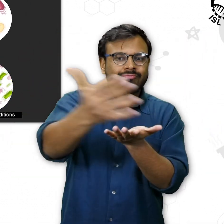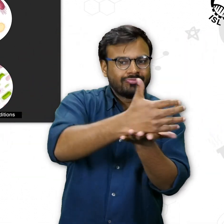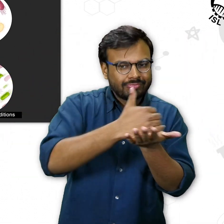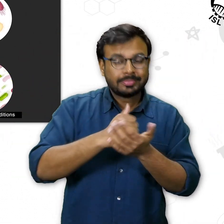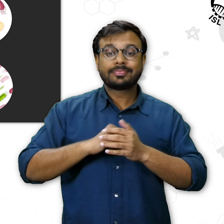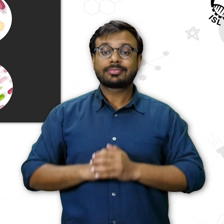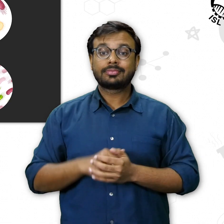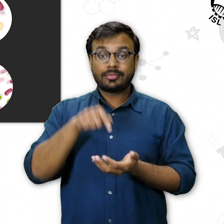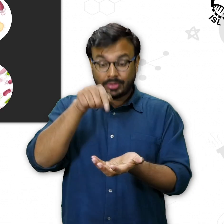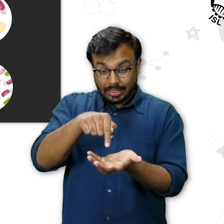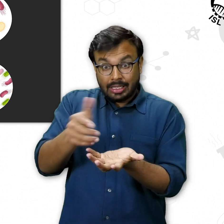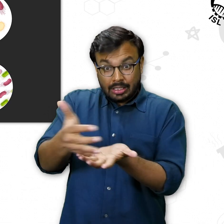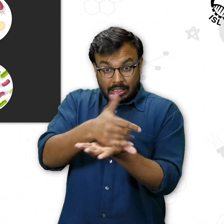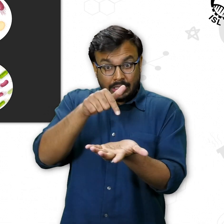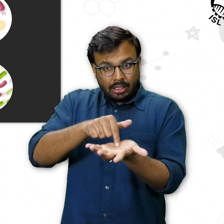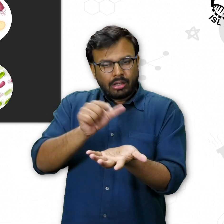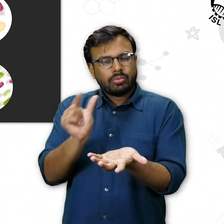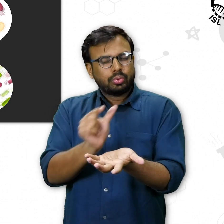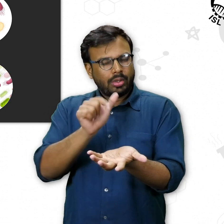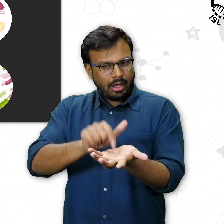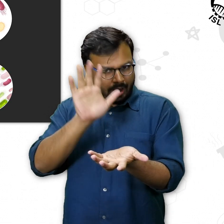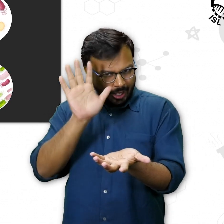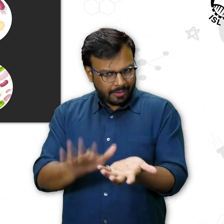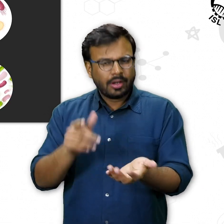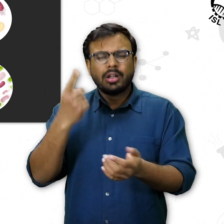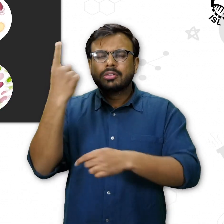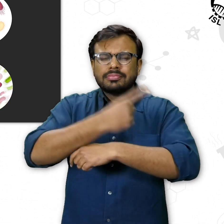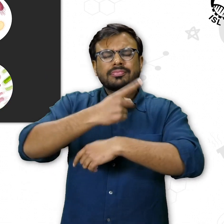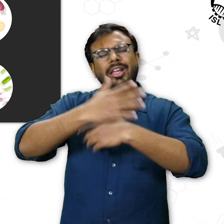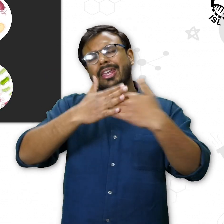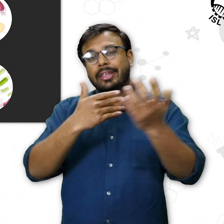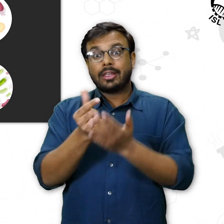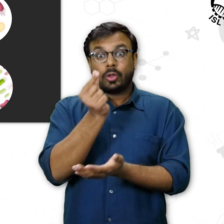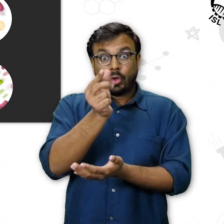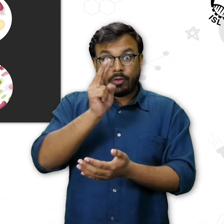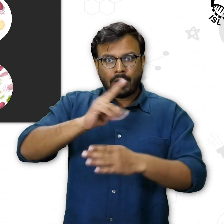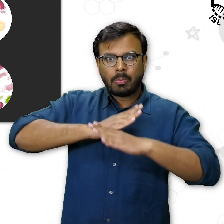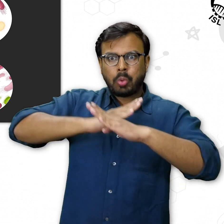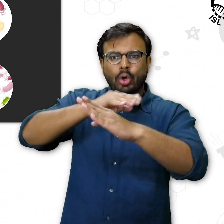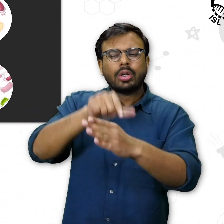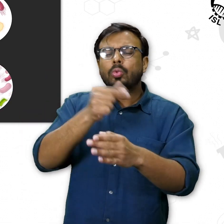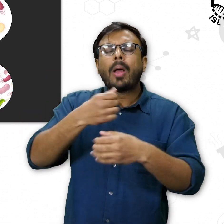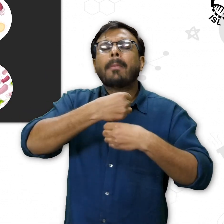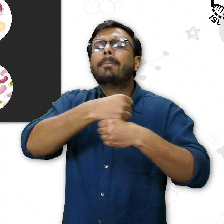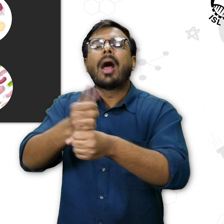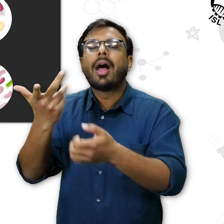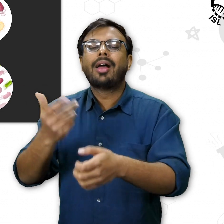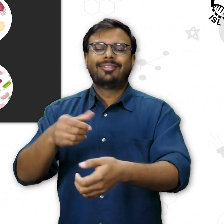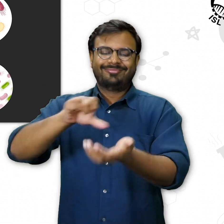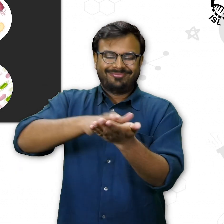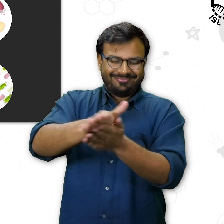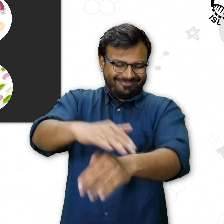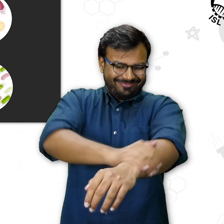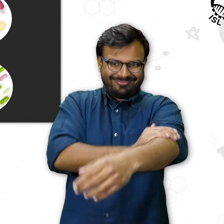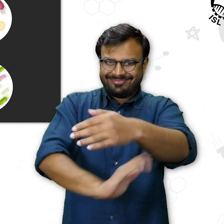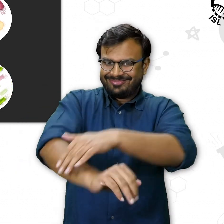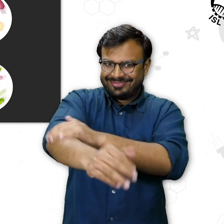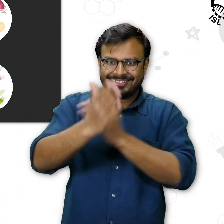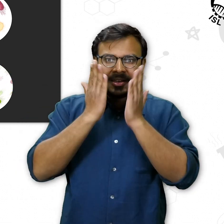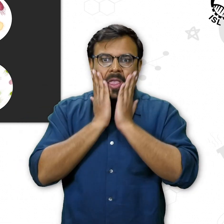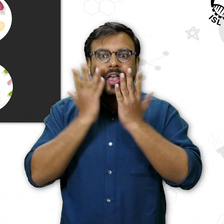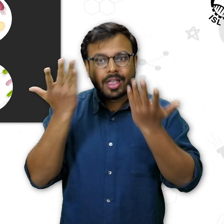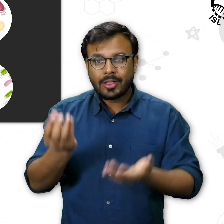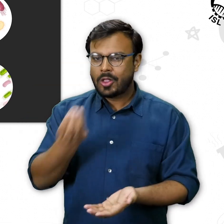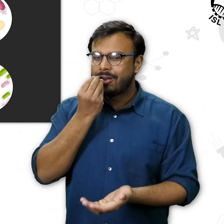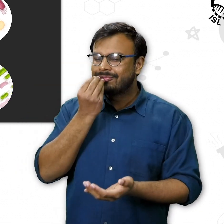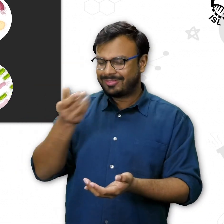weather conditions is a treasure house of special properties. Maybe one day, the UV-resistant properties can be used for making sunscreens